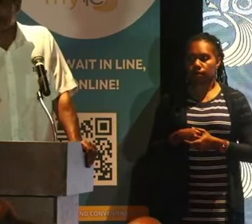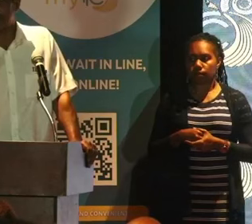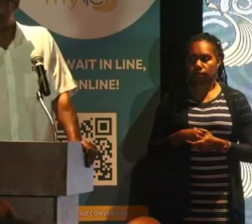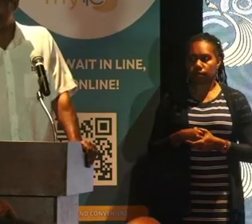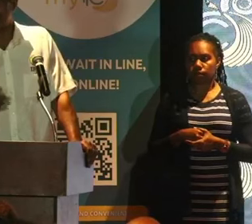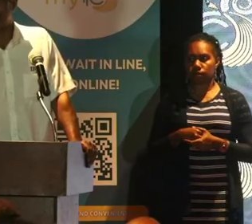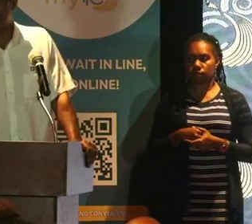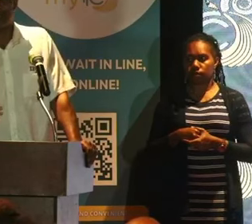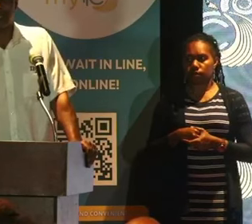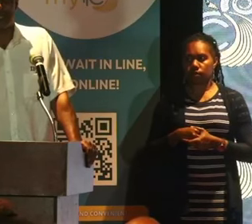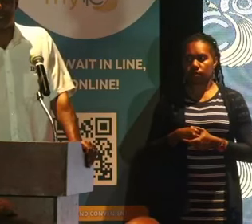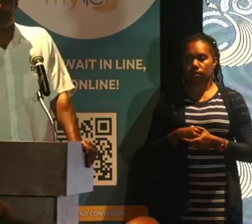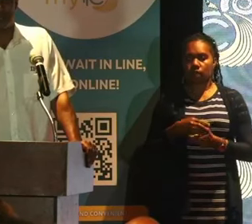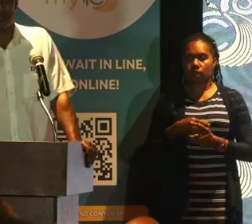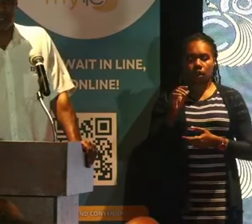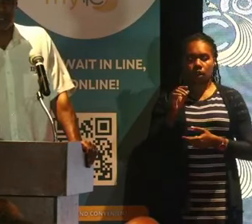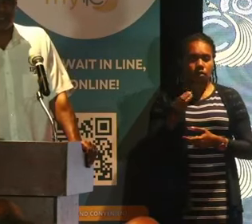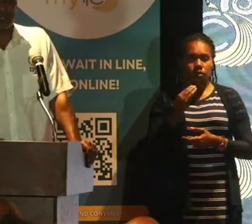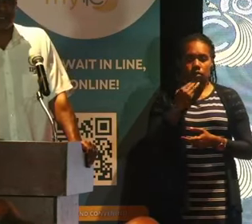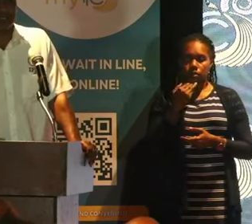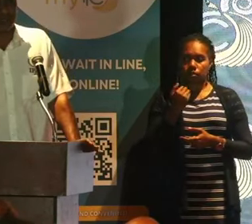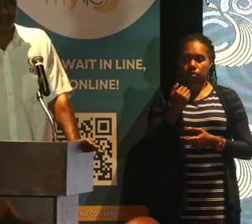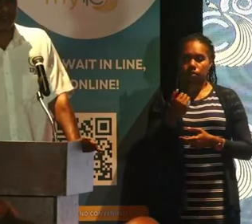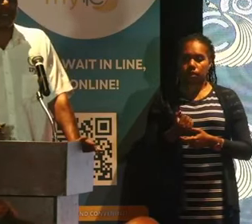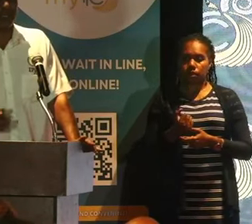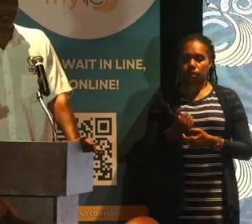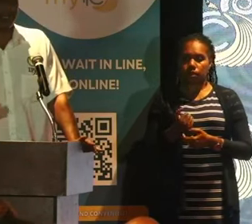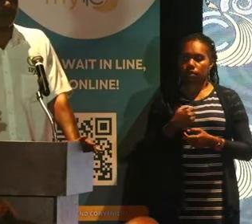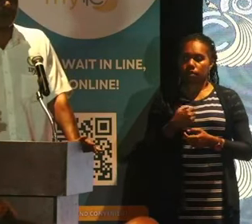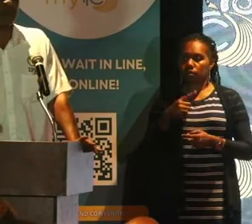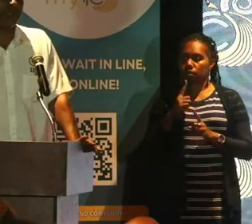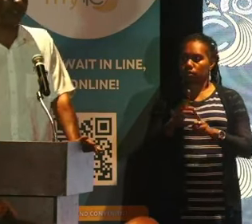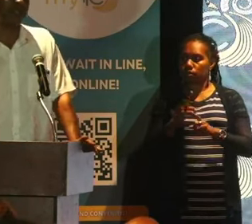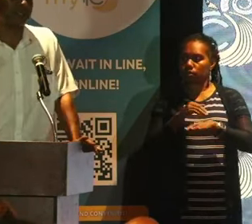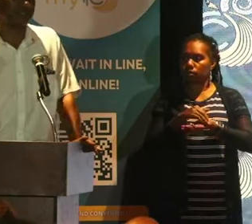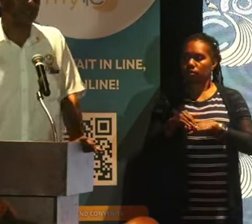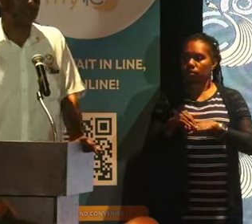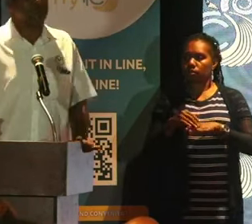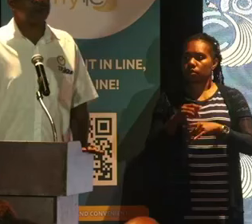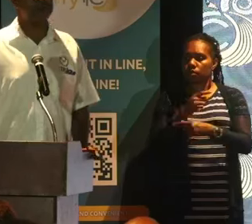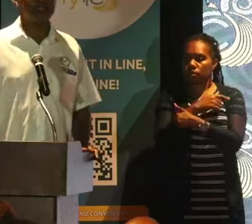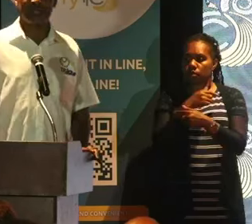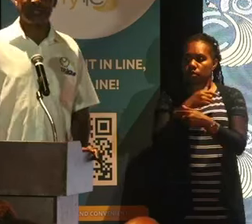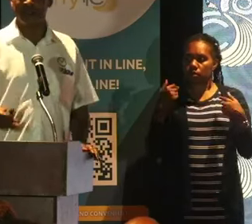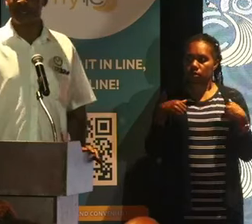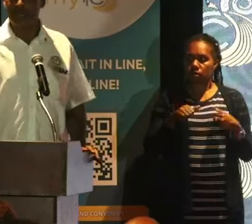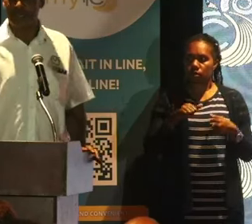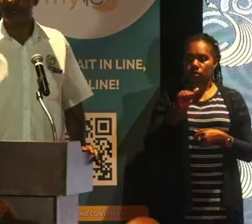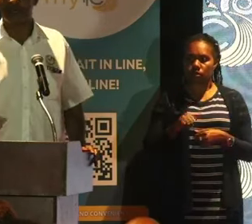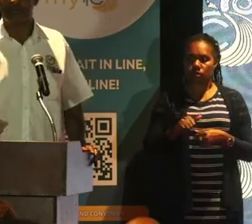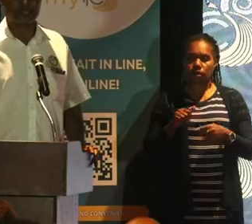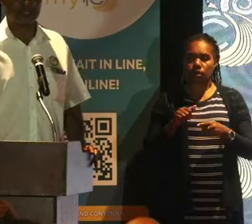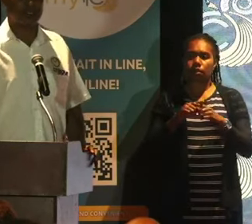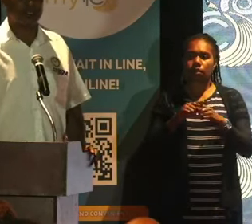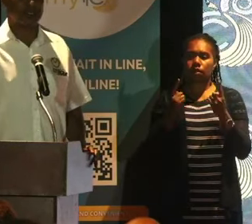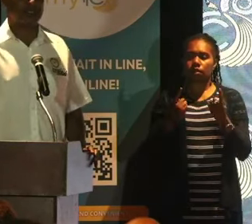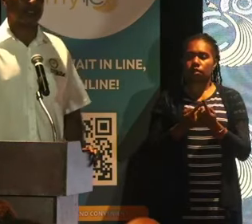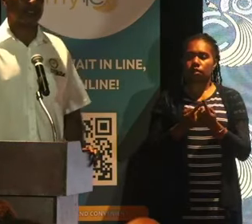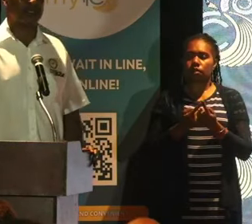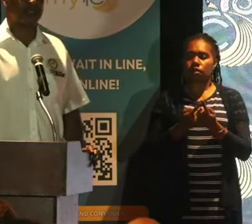us, you know, keep our space. If we do the right thing, then we obviously expect others to do the right